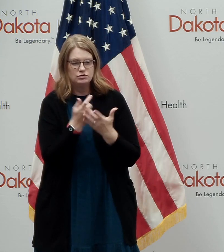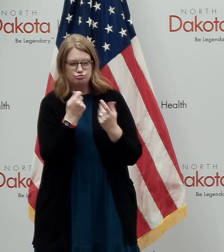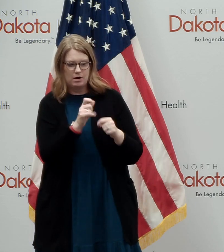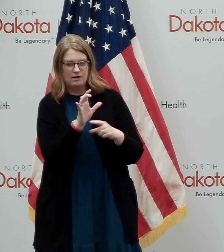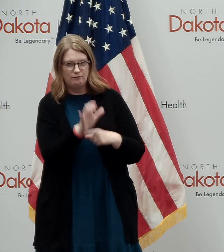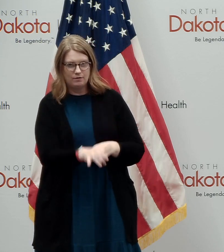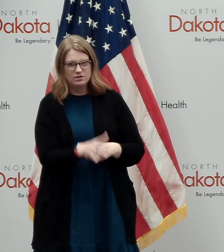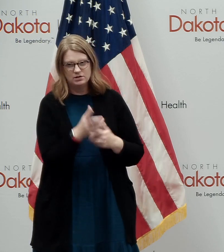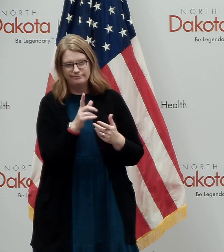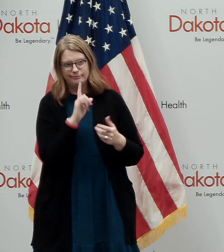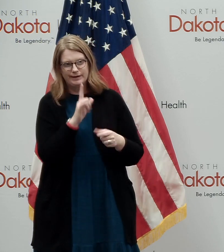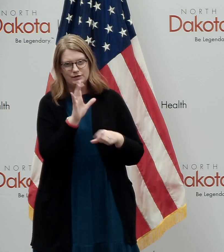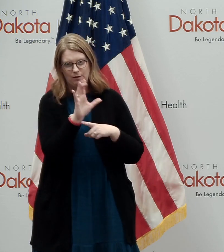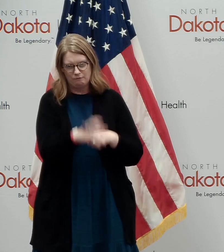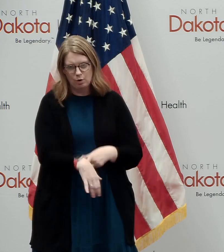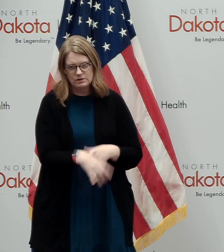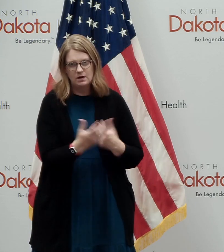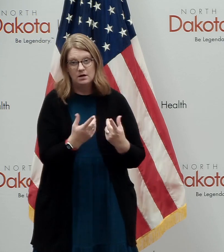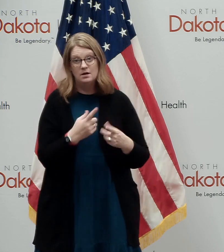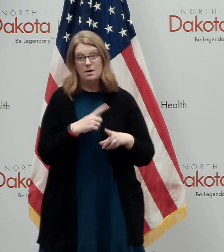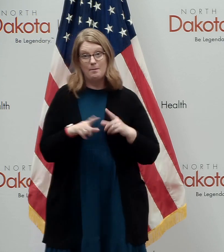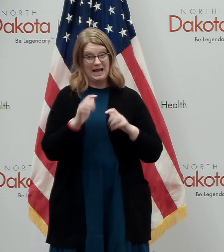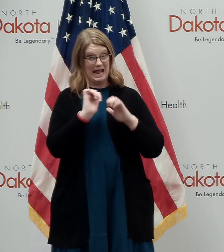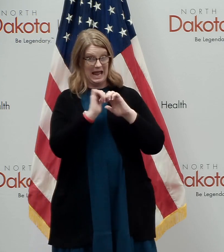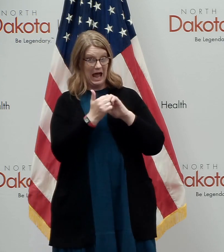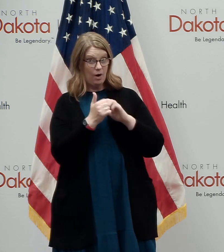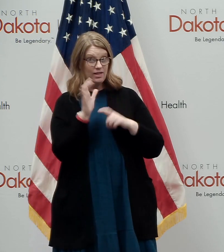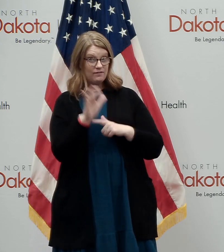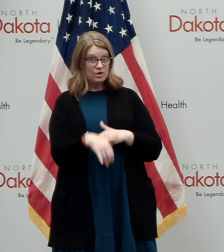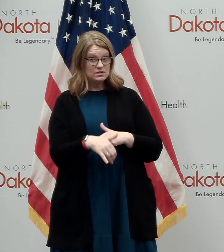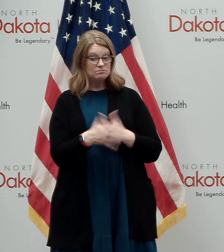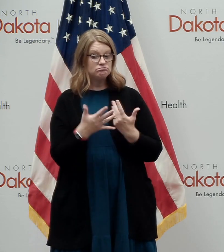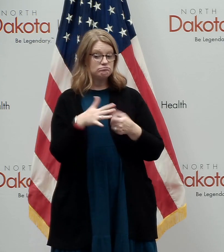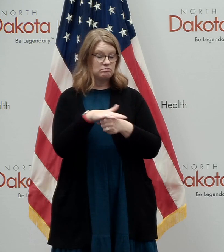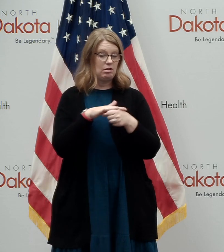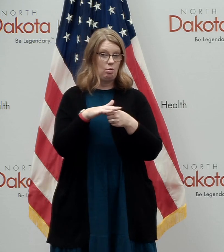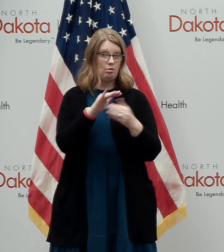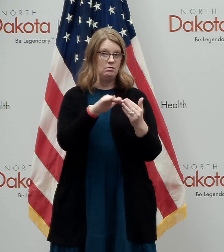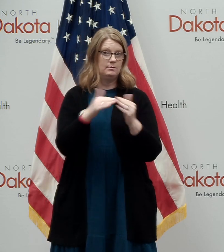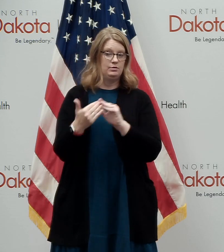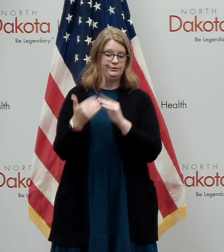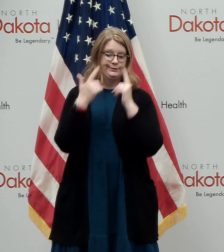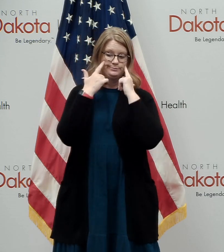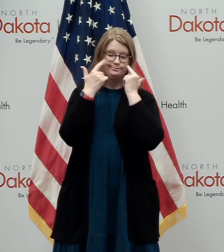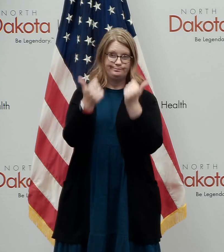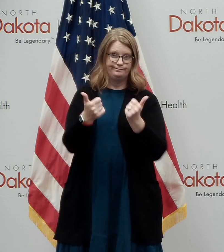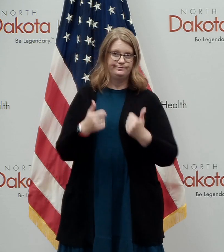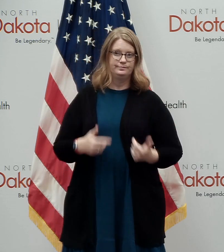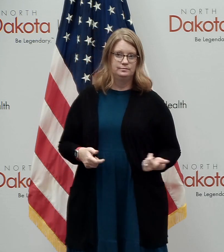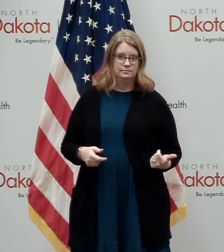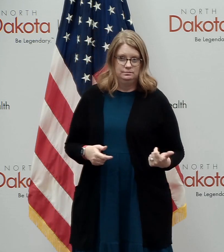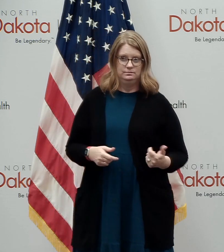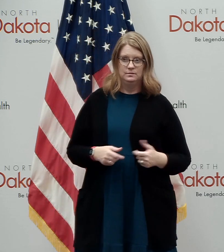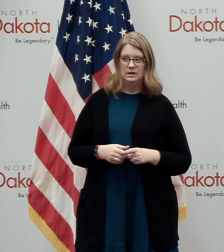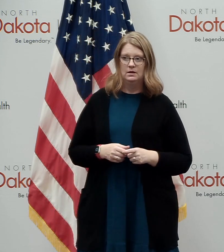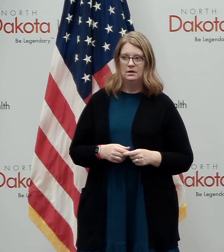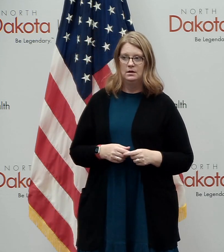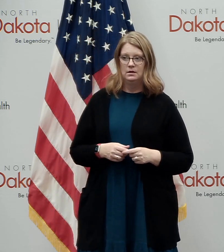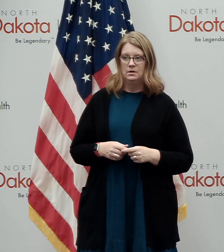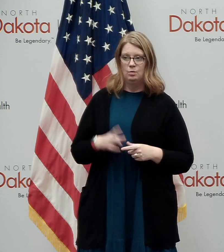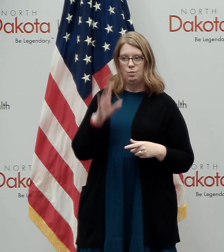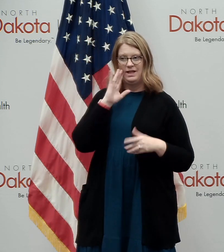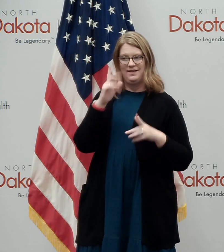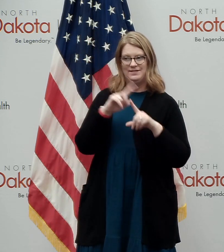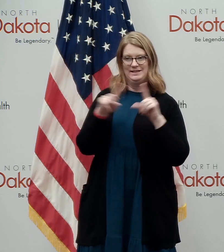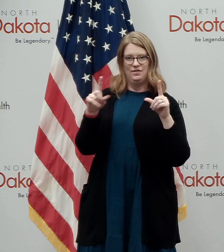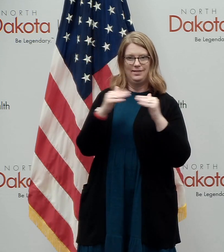terms of how it actually is enforced is going to be up to the local communities, and local communities are going to have different different levels